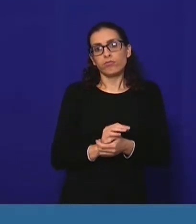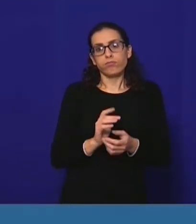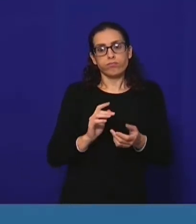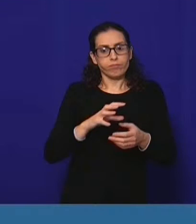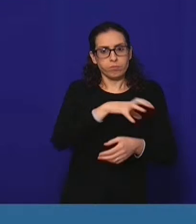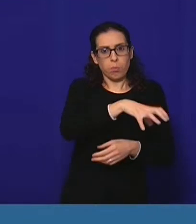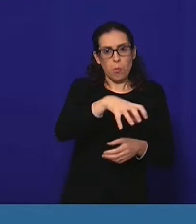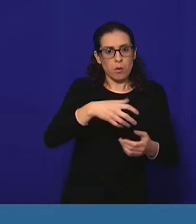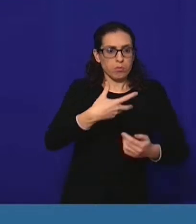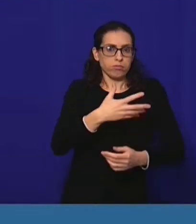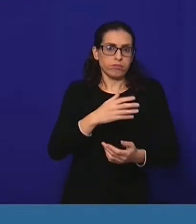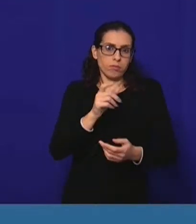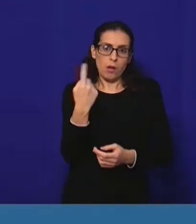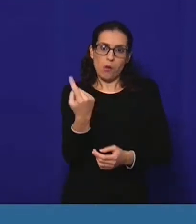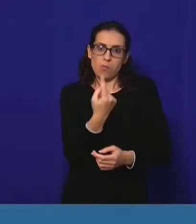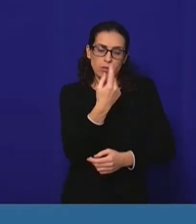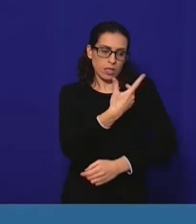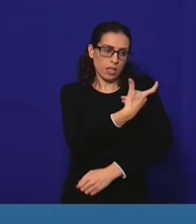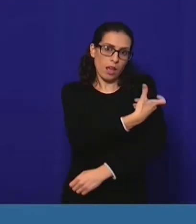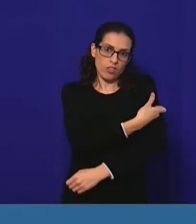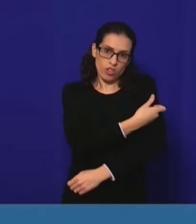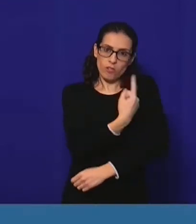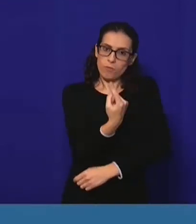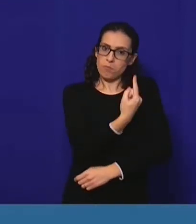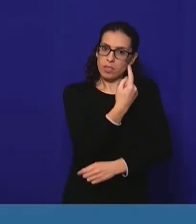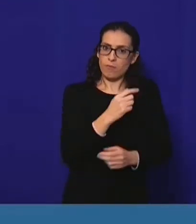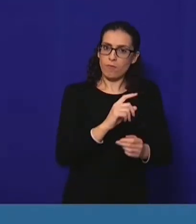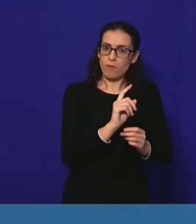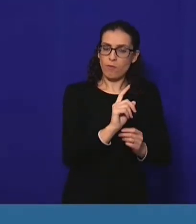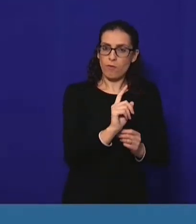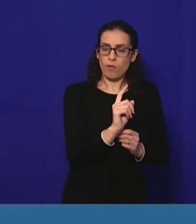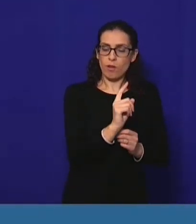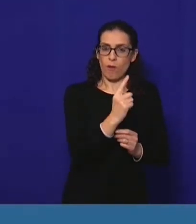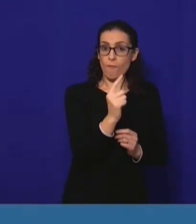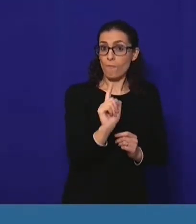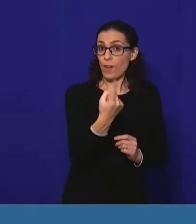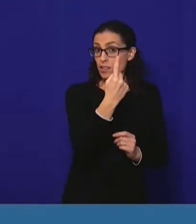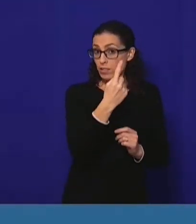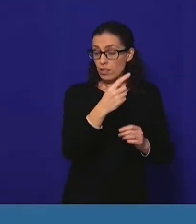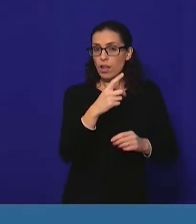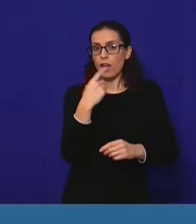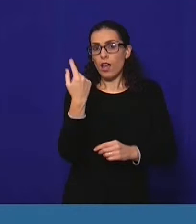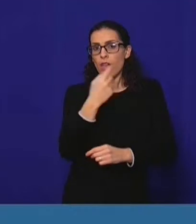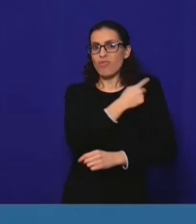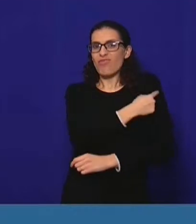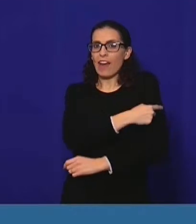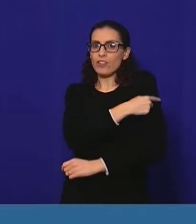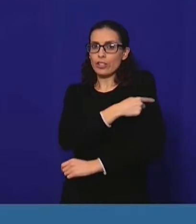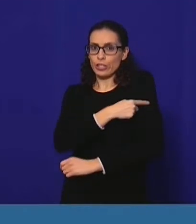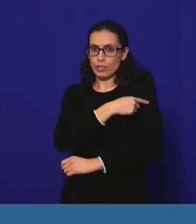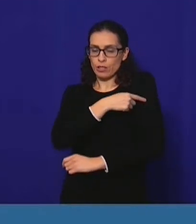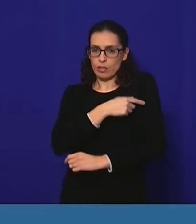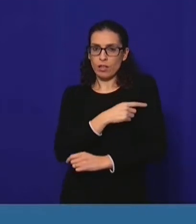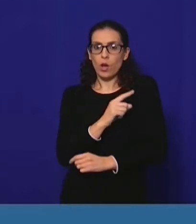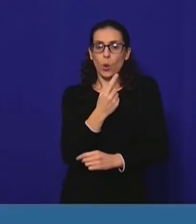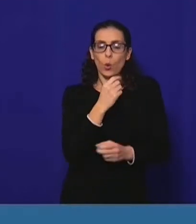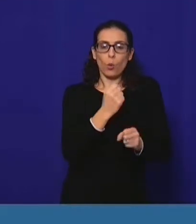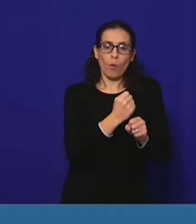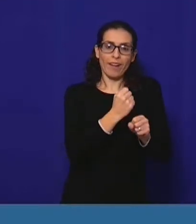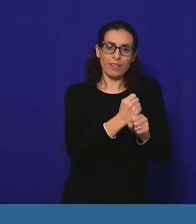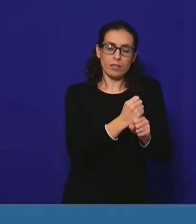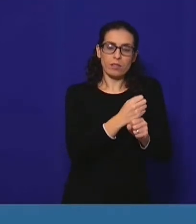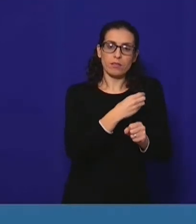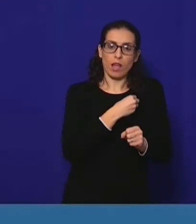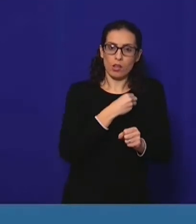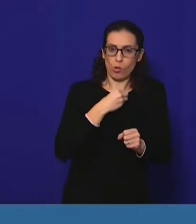whereby workers working within the clinical settings will be vaccinated. We will be covering as well staff working within old